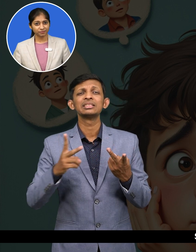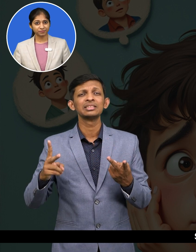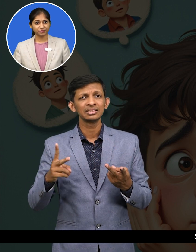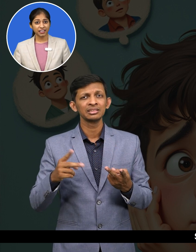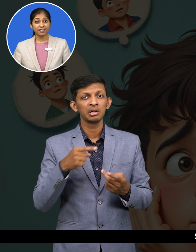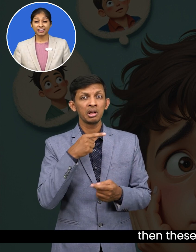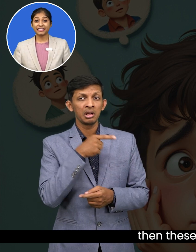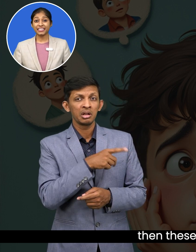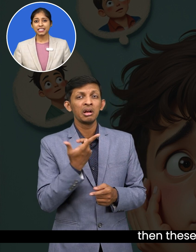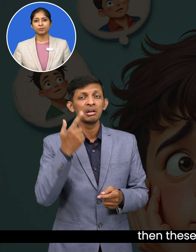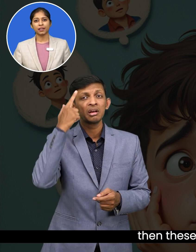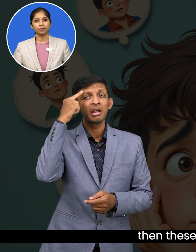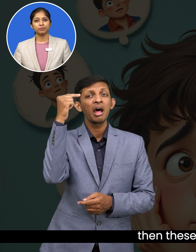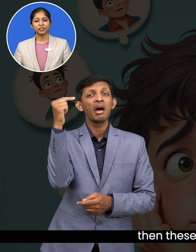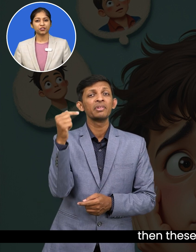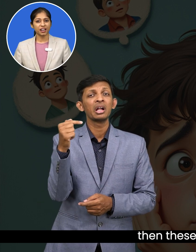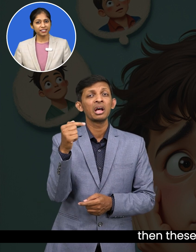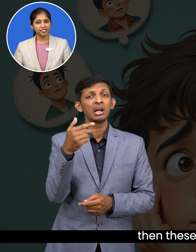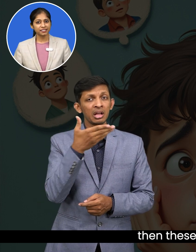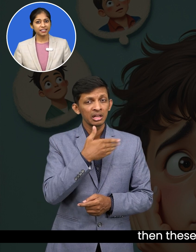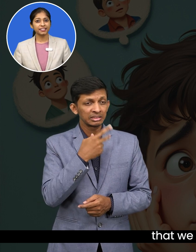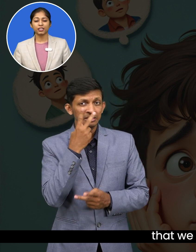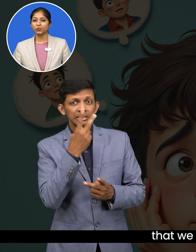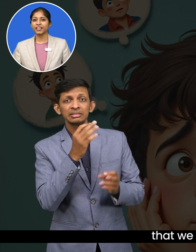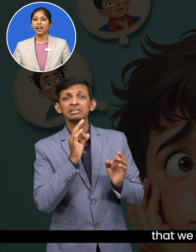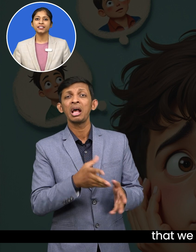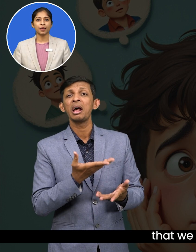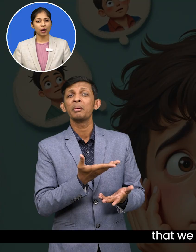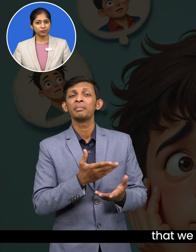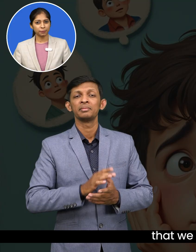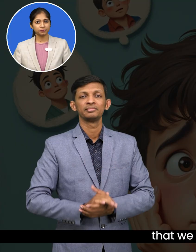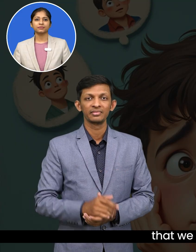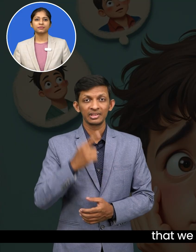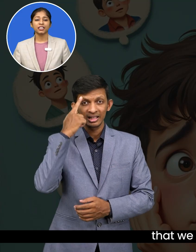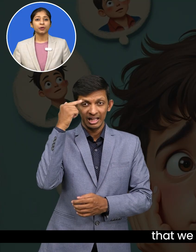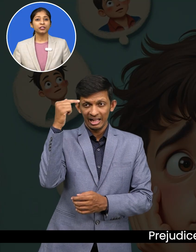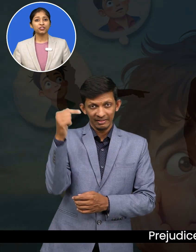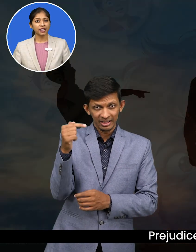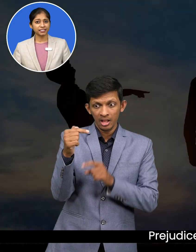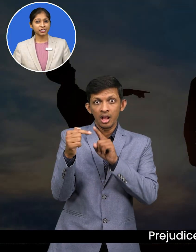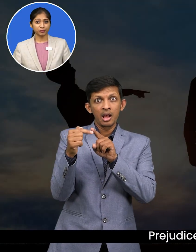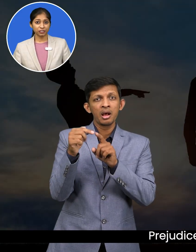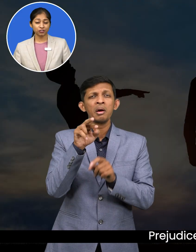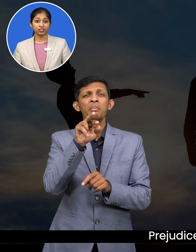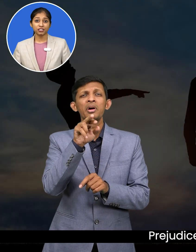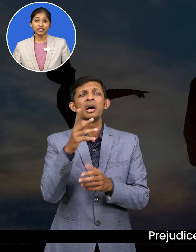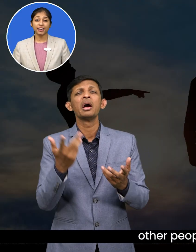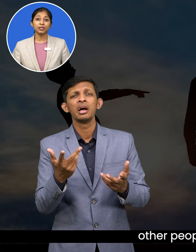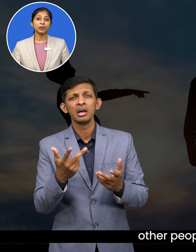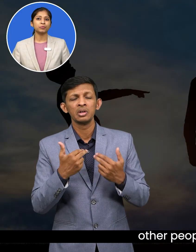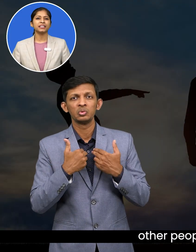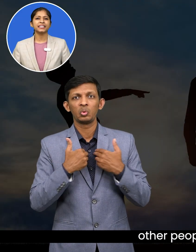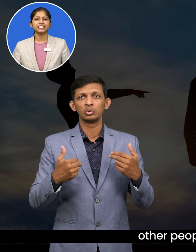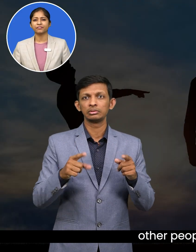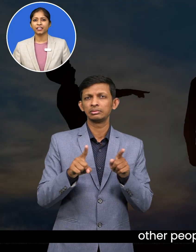etc., then these become prejudice that we carry about them. Prejudices means to judge